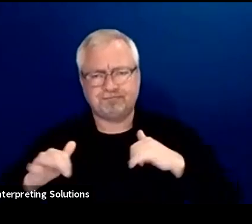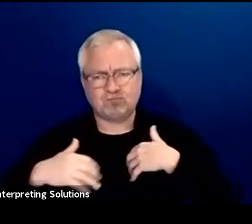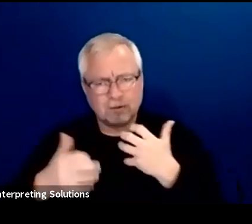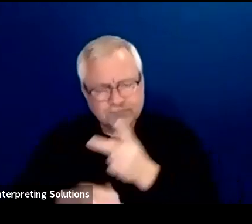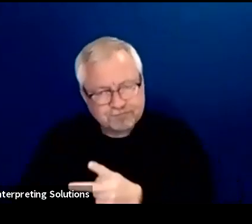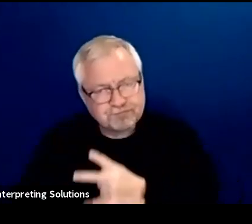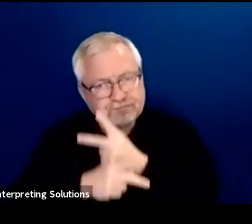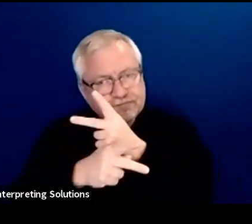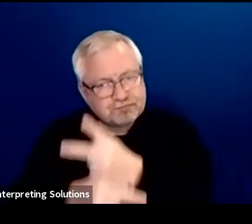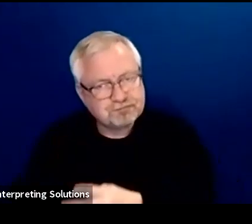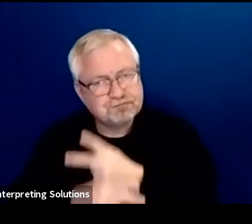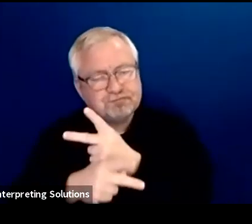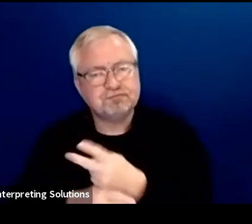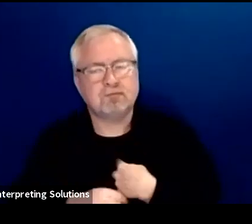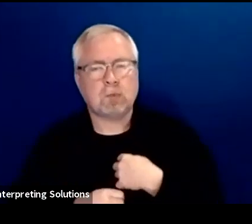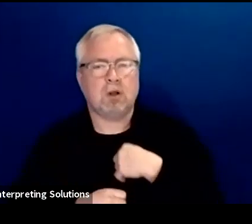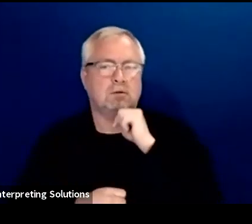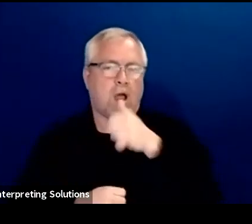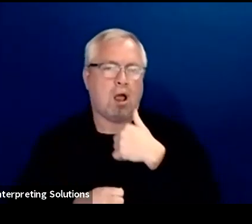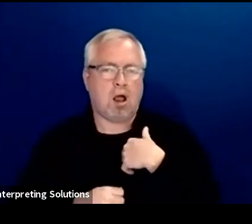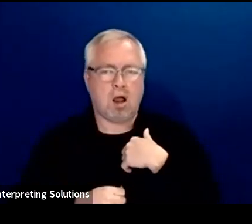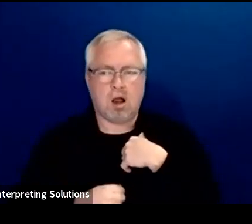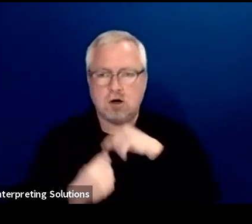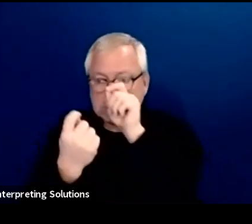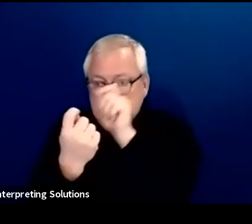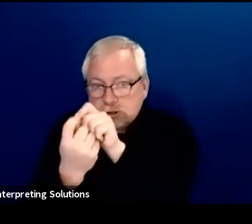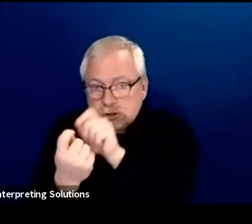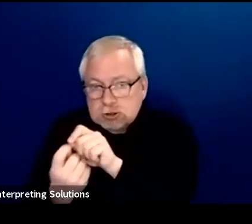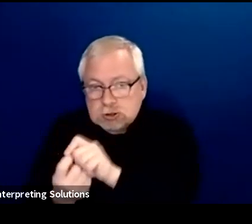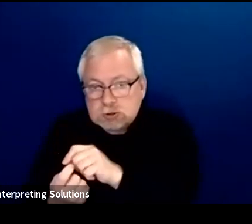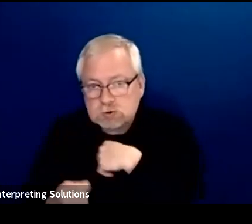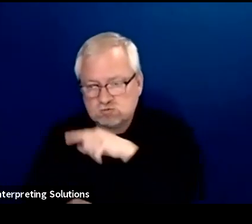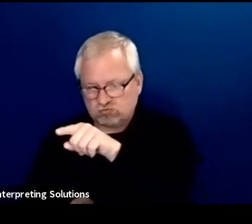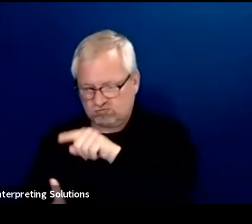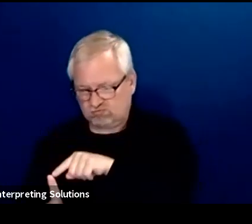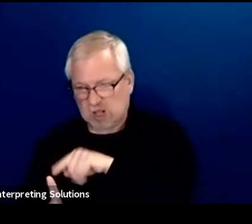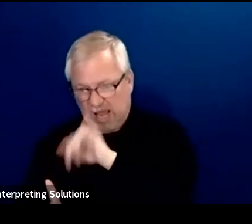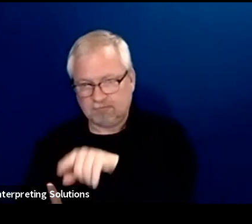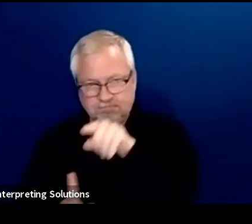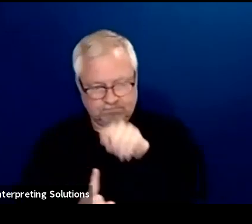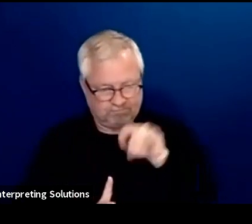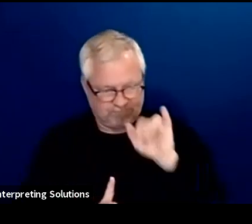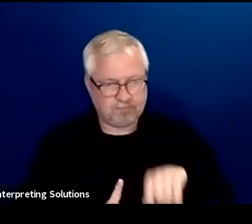super specific about specific incidences, but we